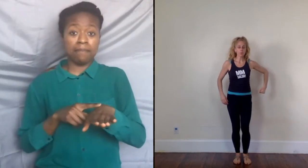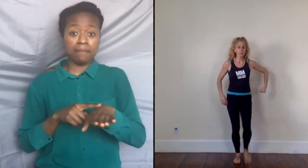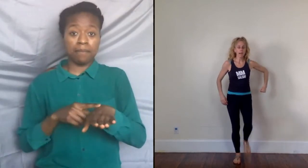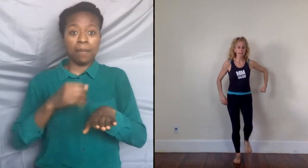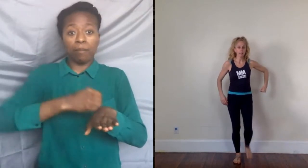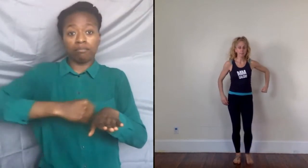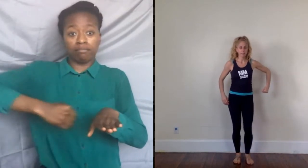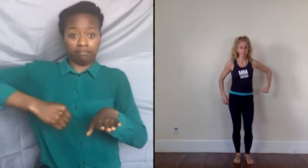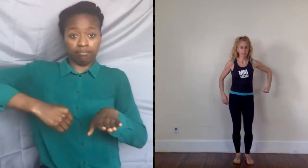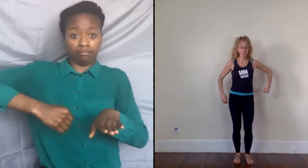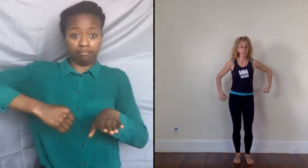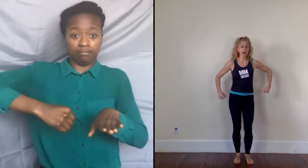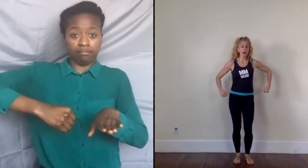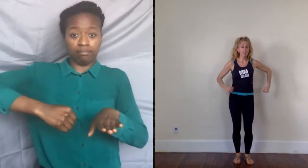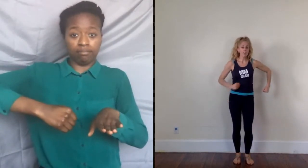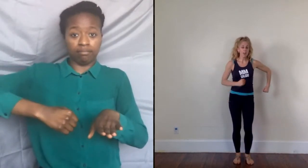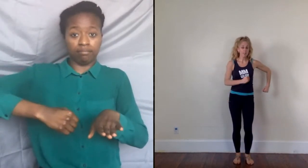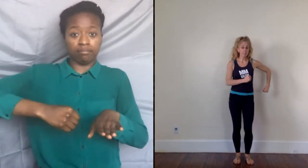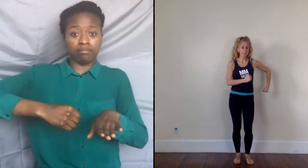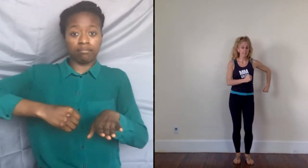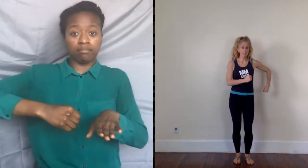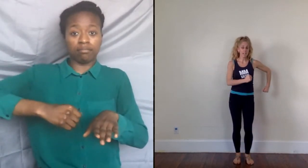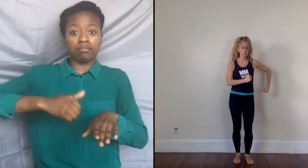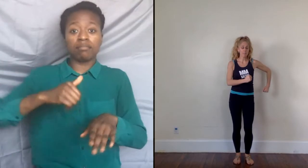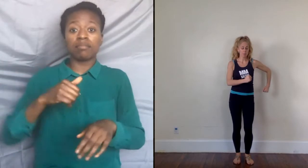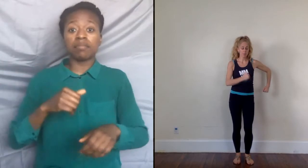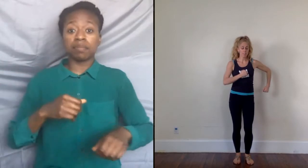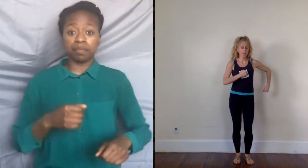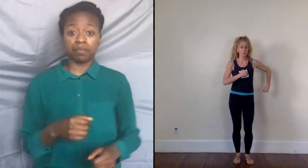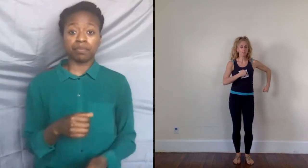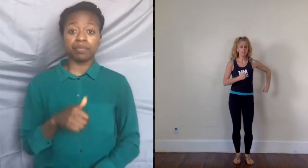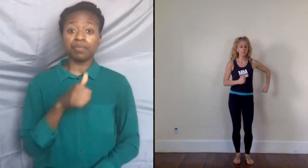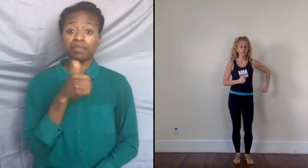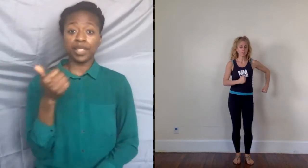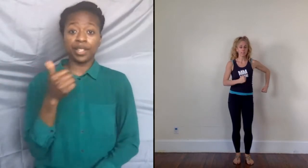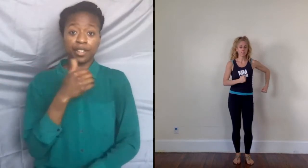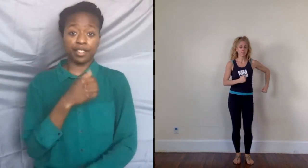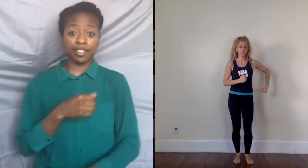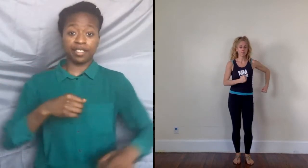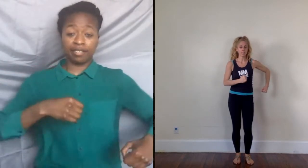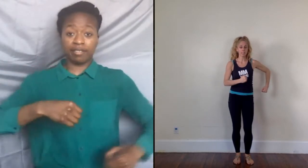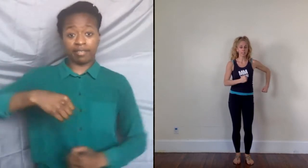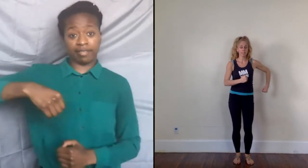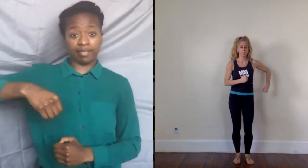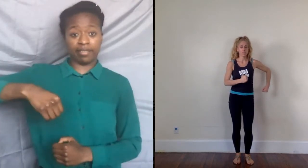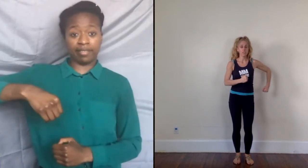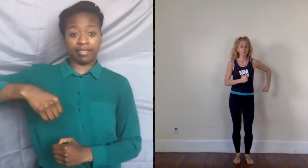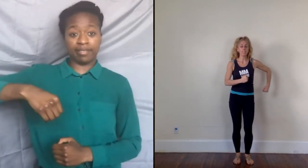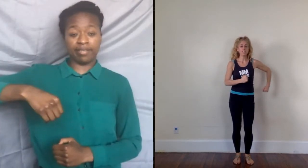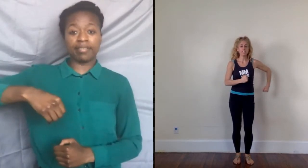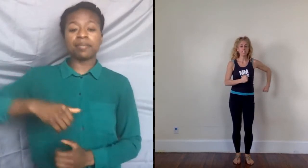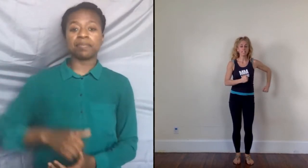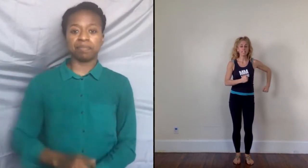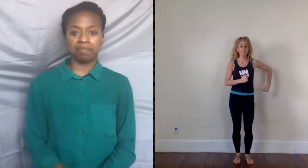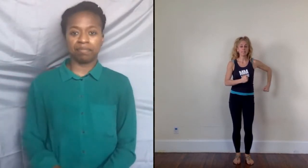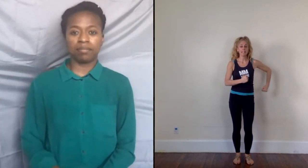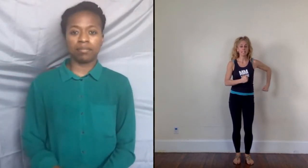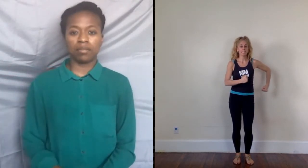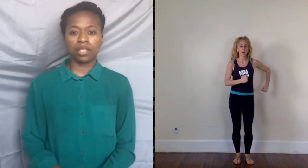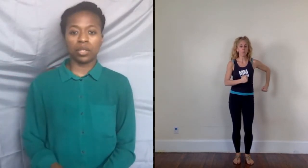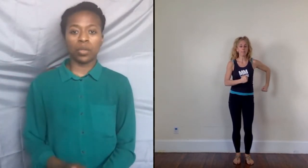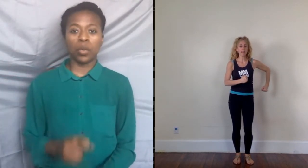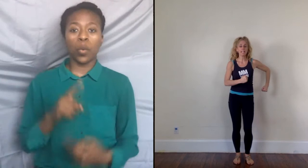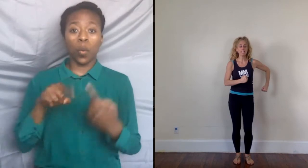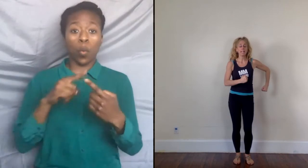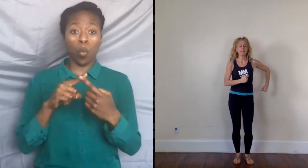arm pulls back. The other arm at the same time is the one that's coming front towards the center of my chest. So whichever leg is stepping has